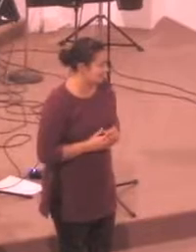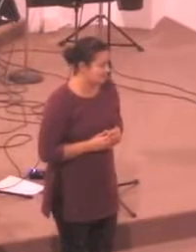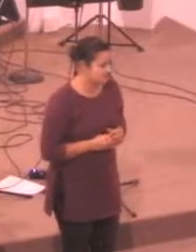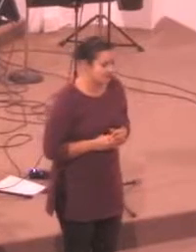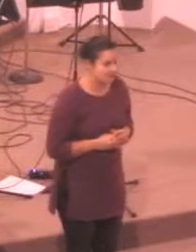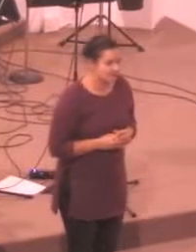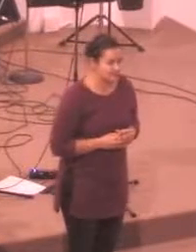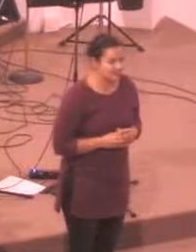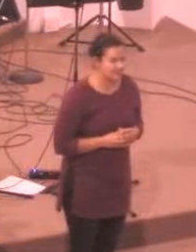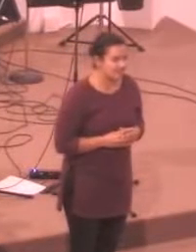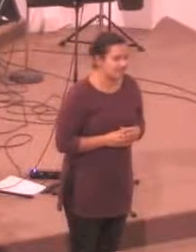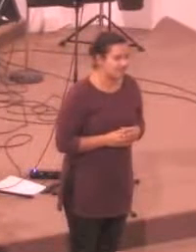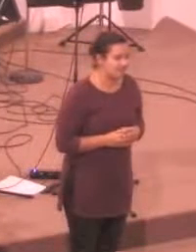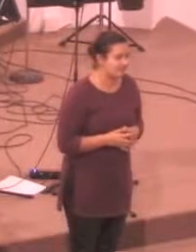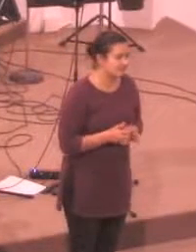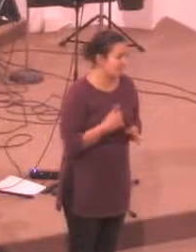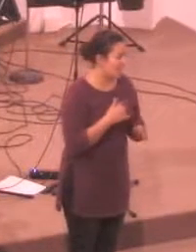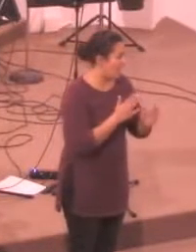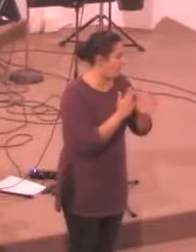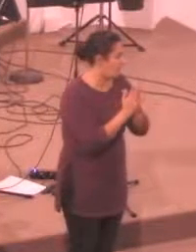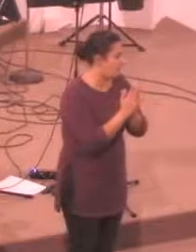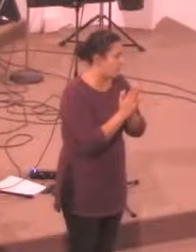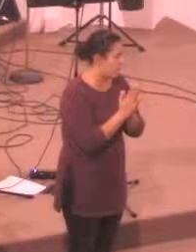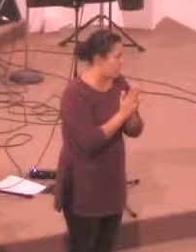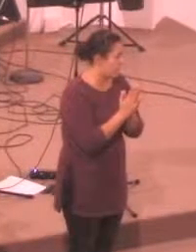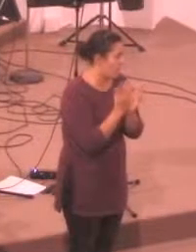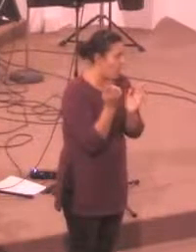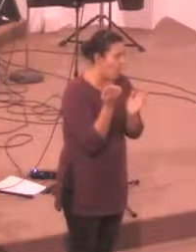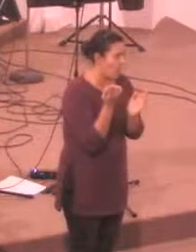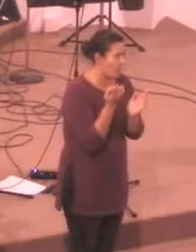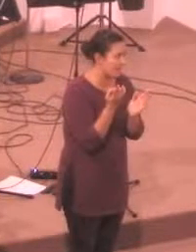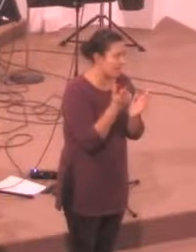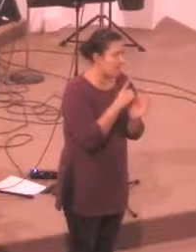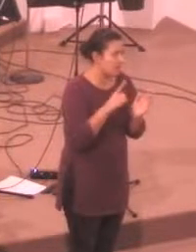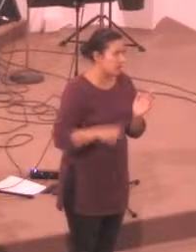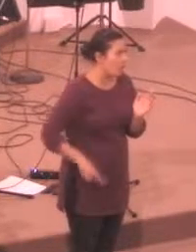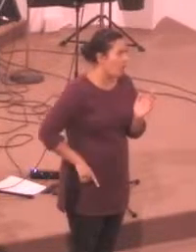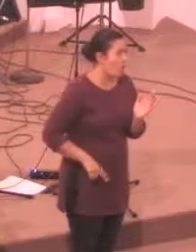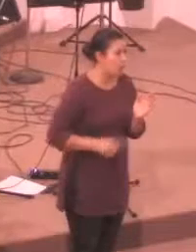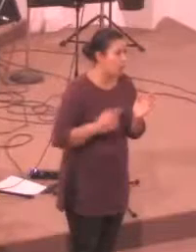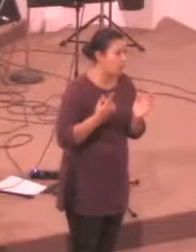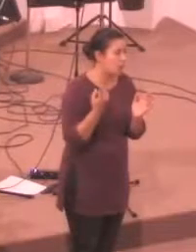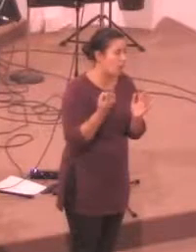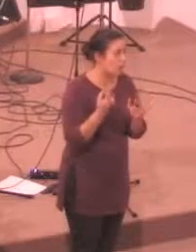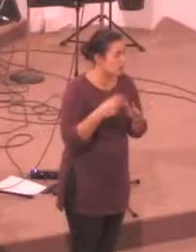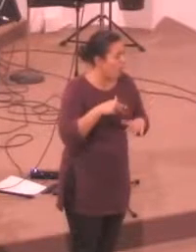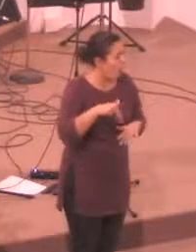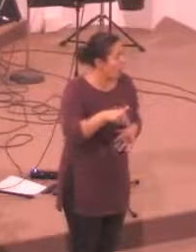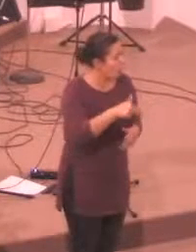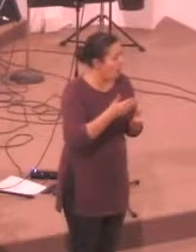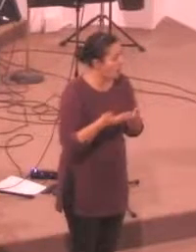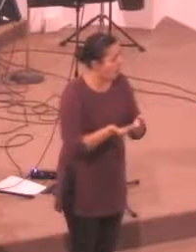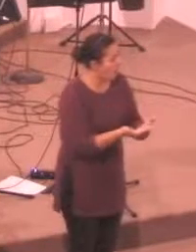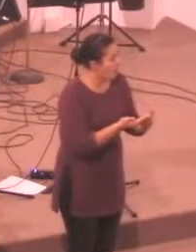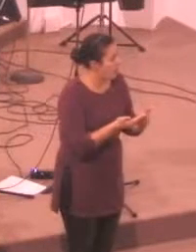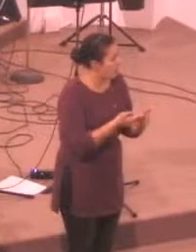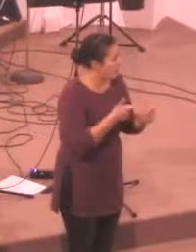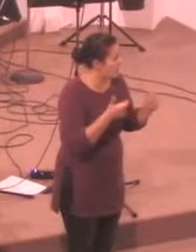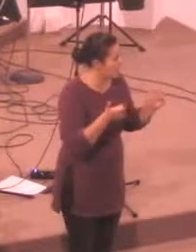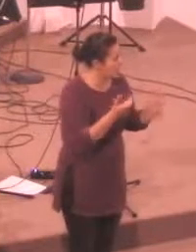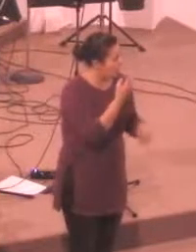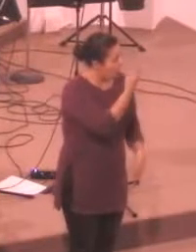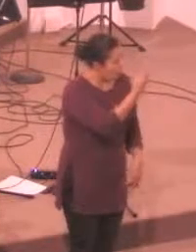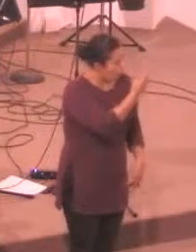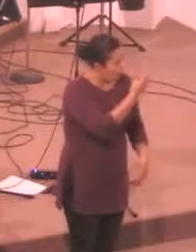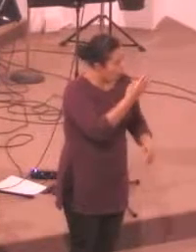I pray all the time that their Holy Spirit walks around with a big 4x4 all the time. Because 2x4s don't usually get my attention. I need a big